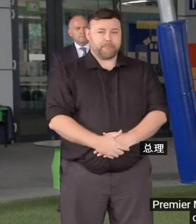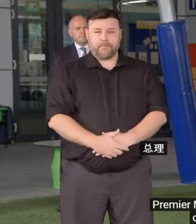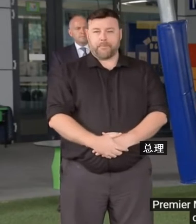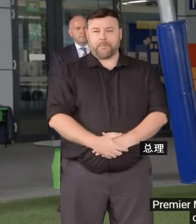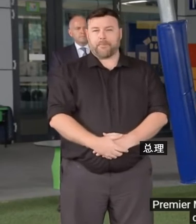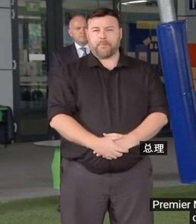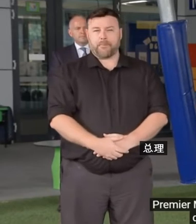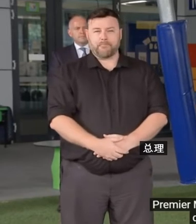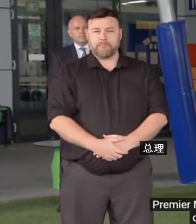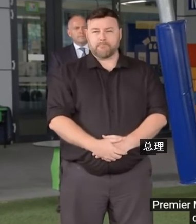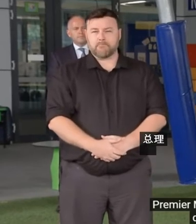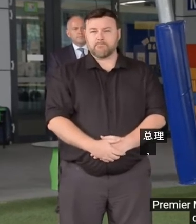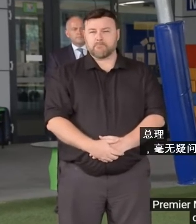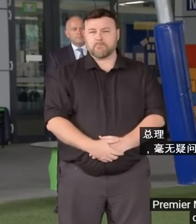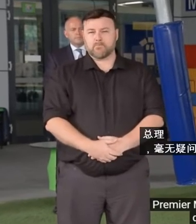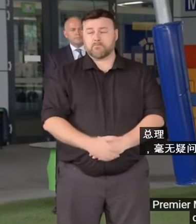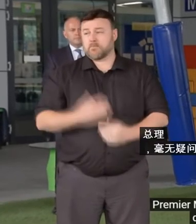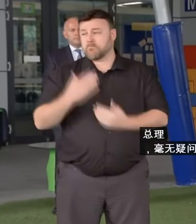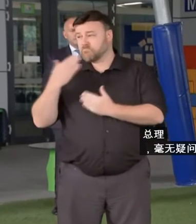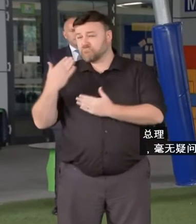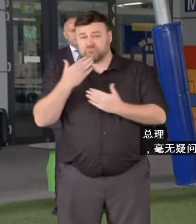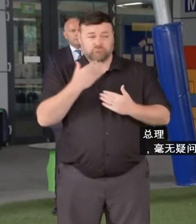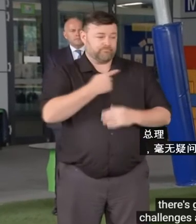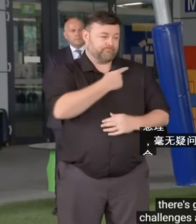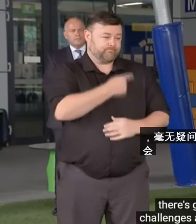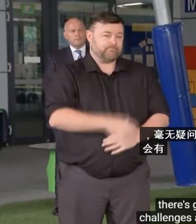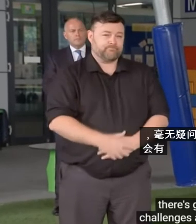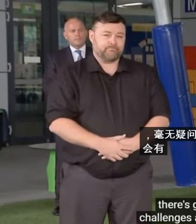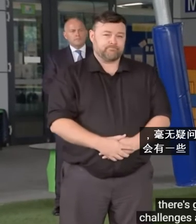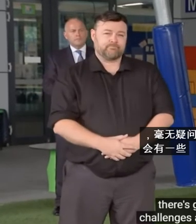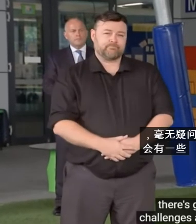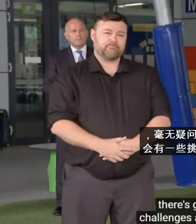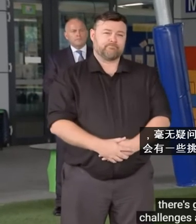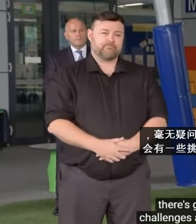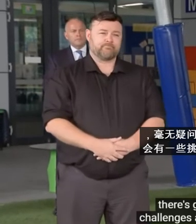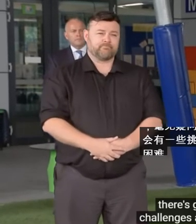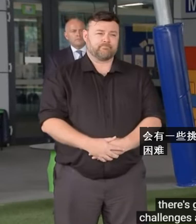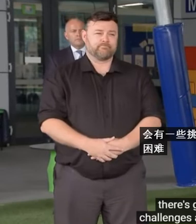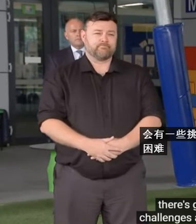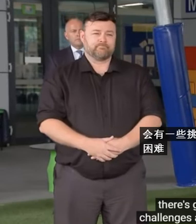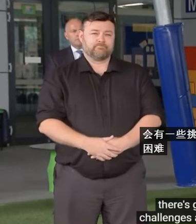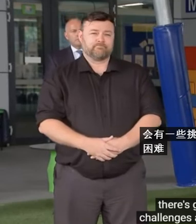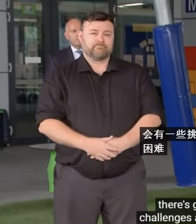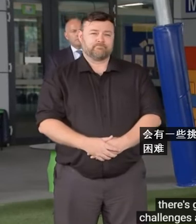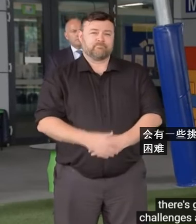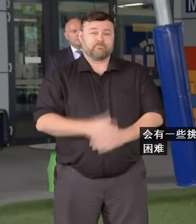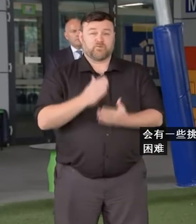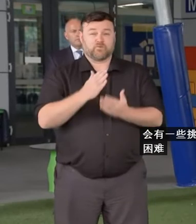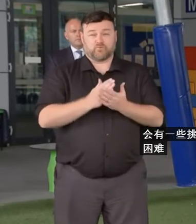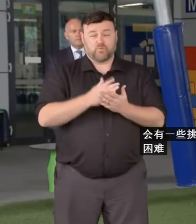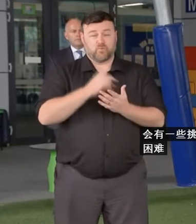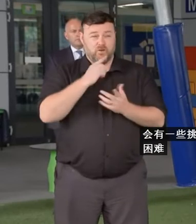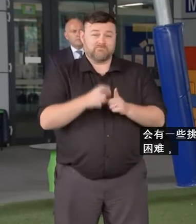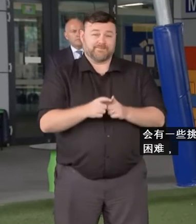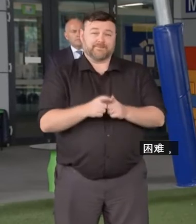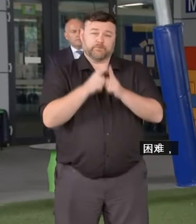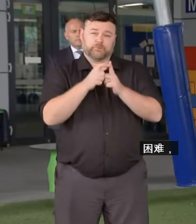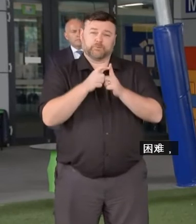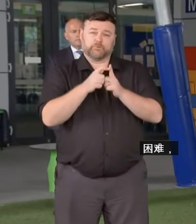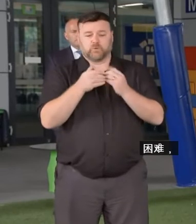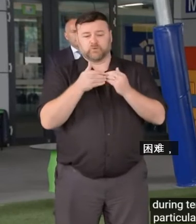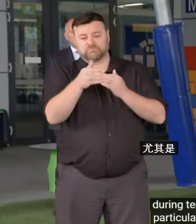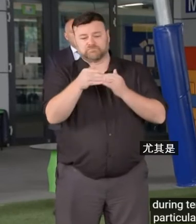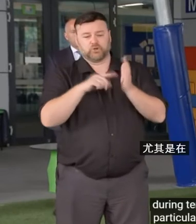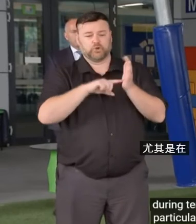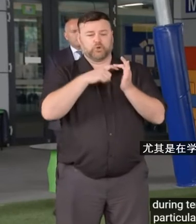Premier, Minister, there's no doubt that there's going to be some challenges and some difficulties during term 1 this